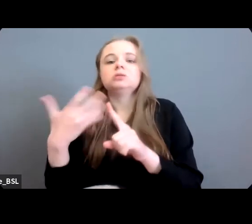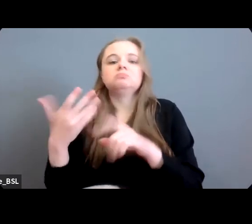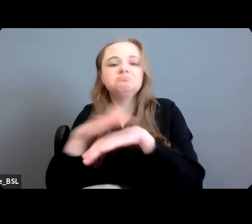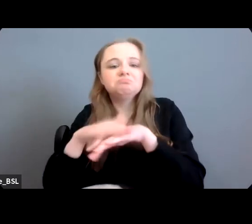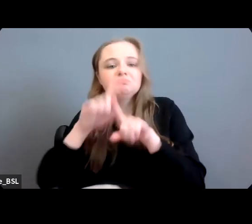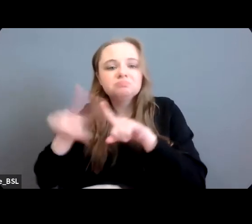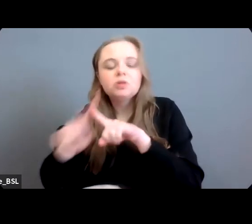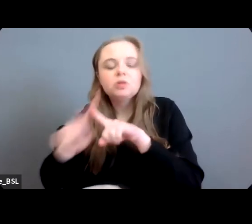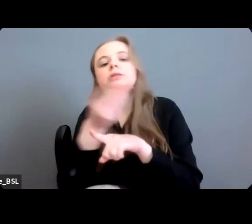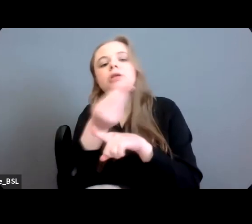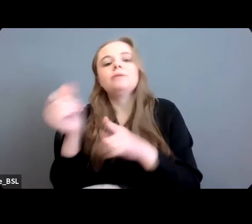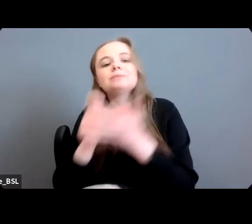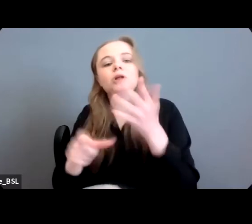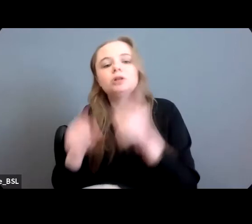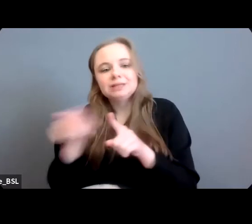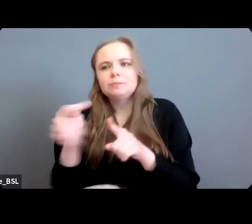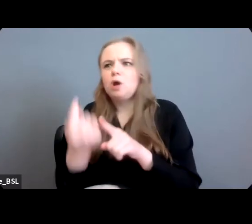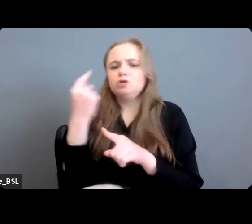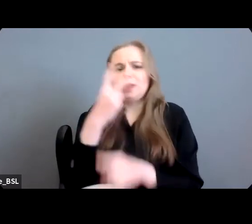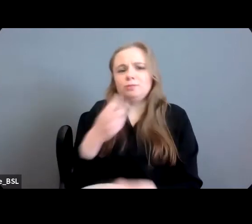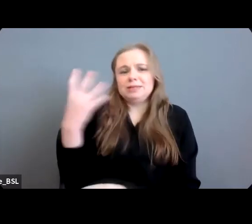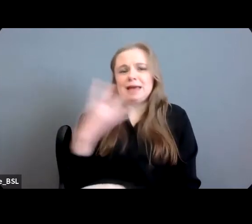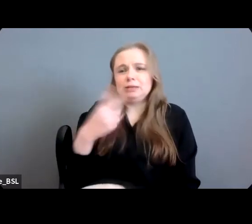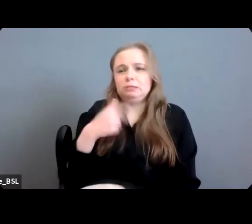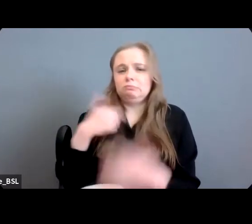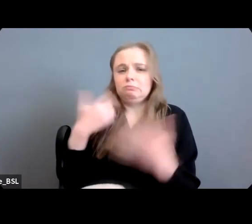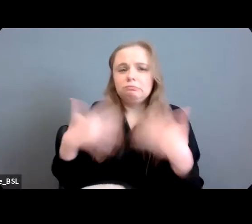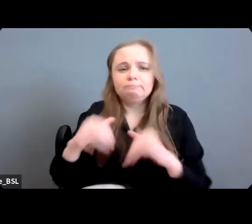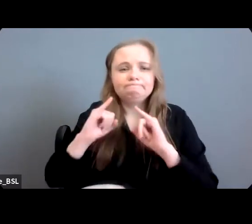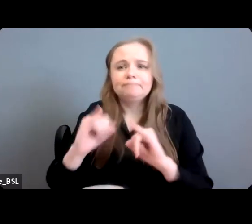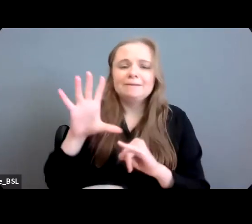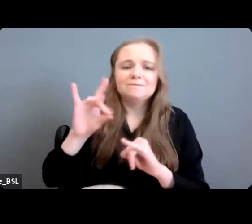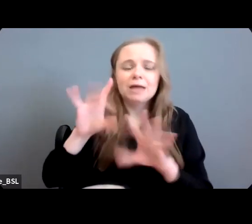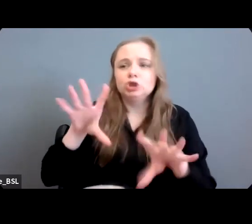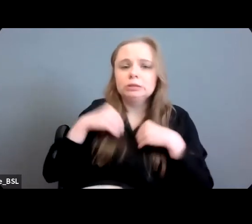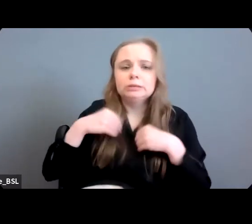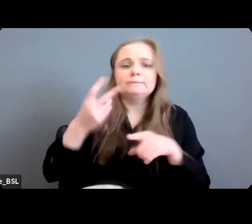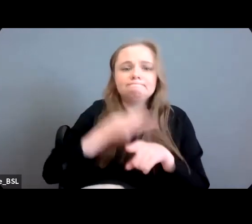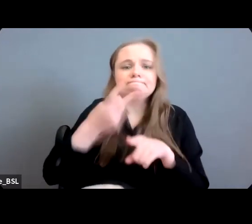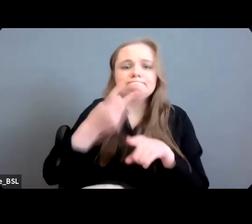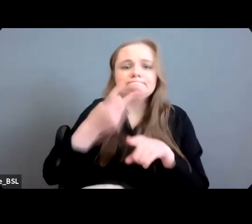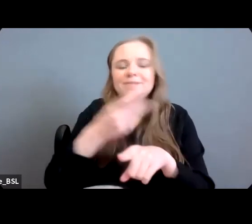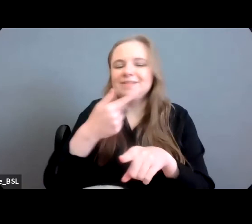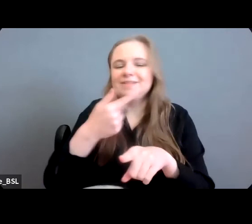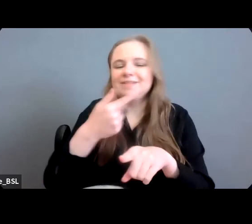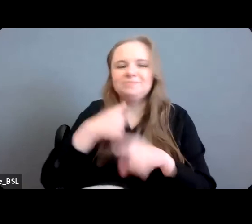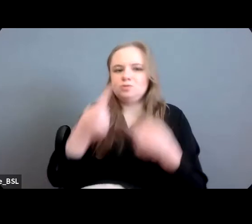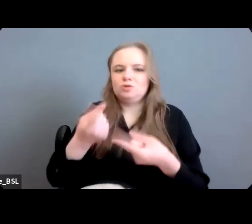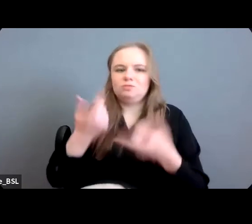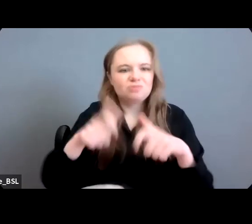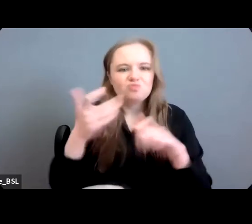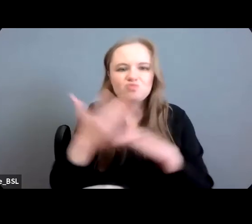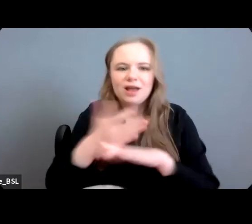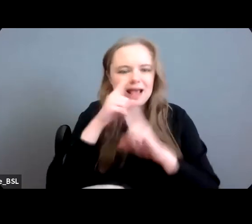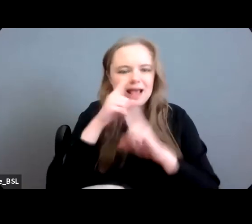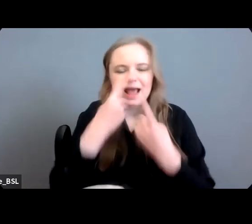I caught a multi-drug resistant infection, and I was just getting too many infections to be able to continue working. So I took a bit